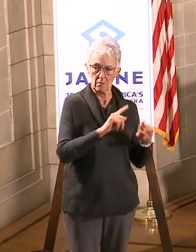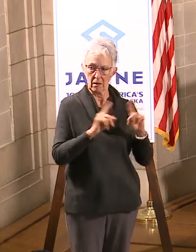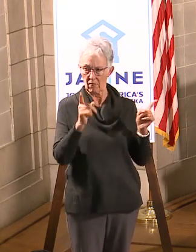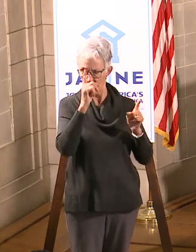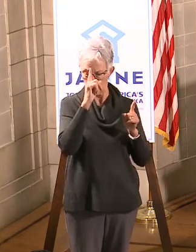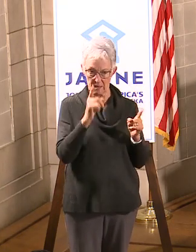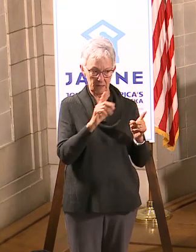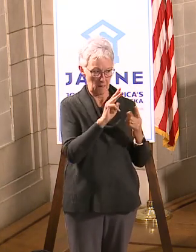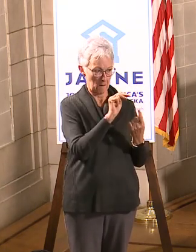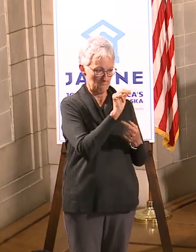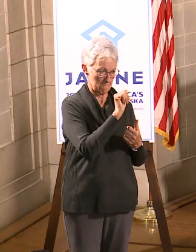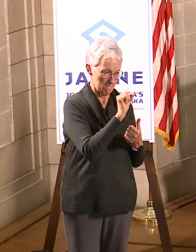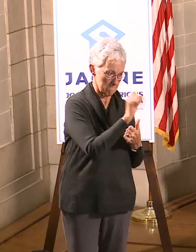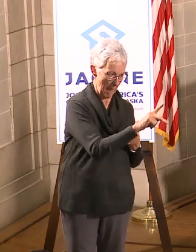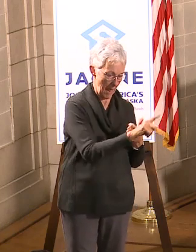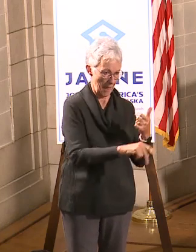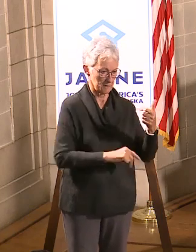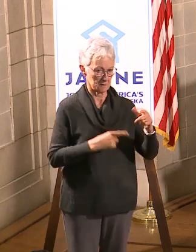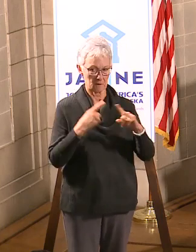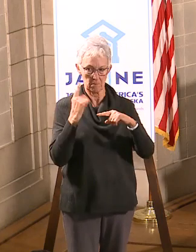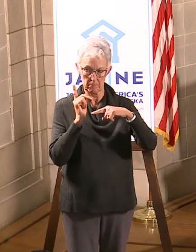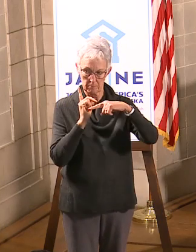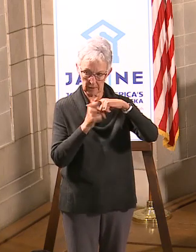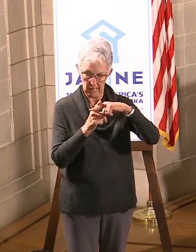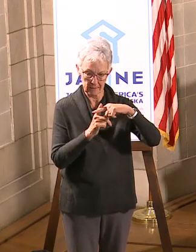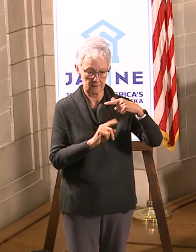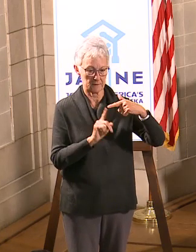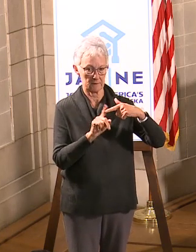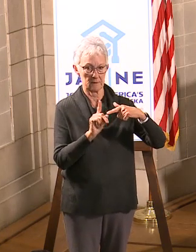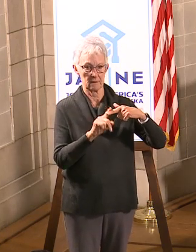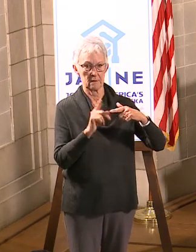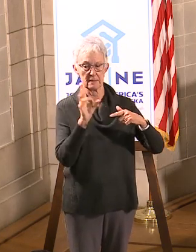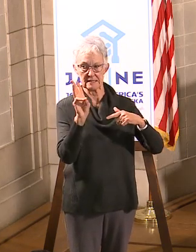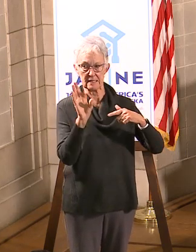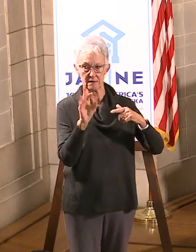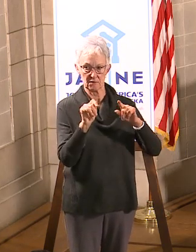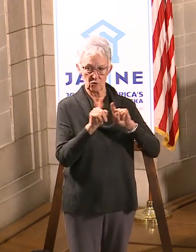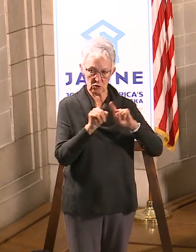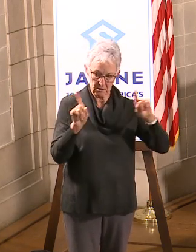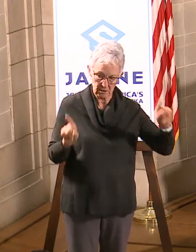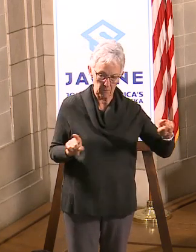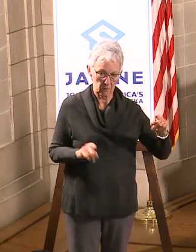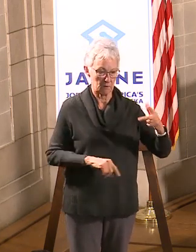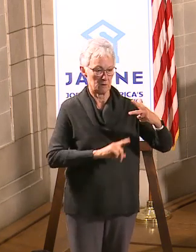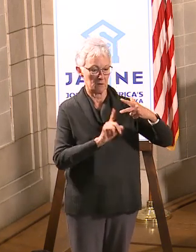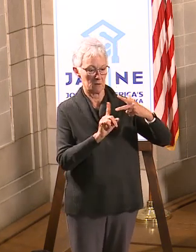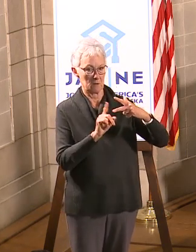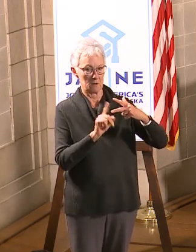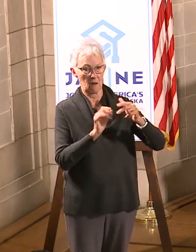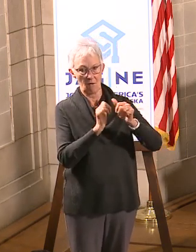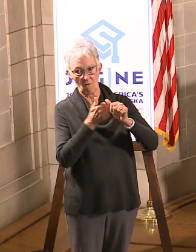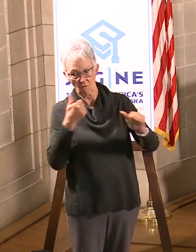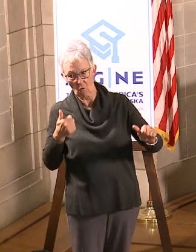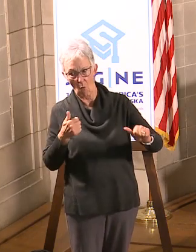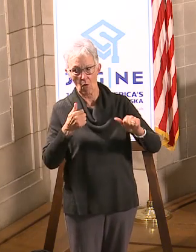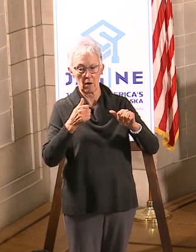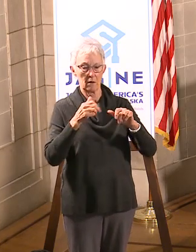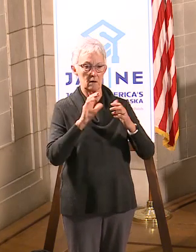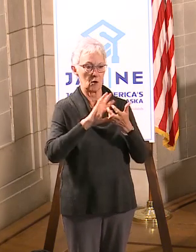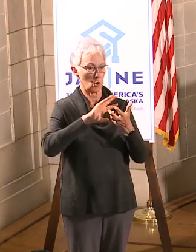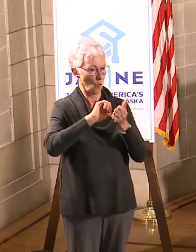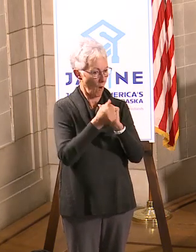layer that we keep talking about, that it's not one thing is going to be able to slow the spread of the virus by itself. It's a layered effect